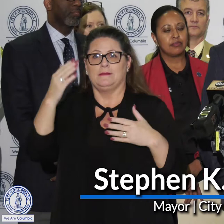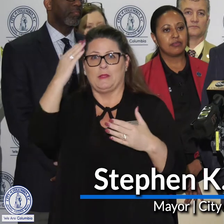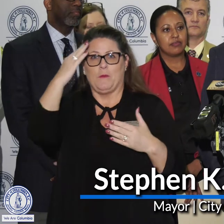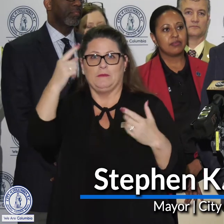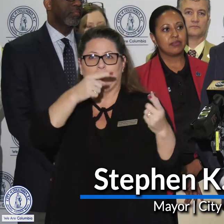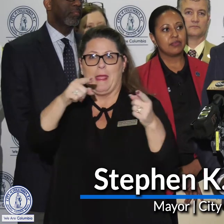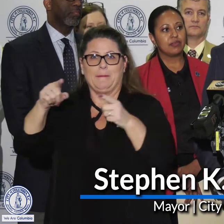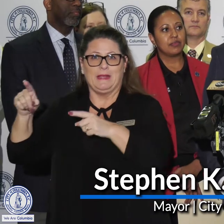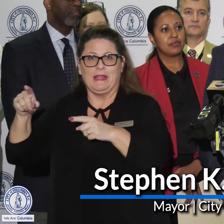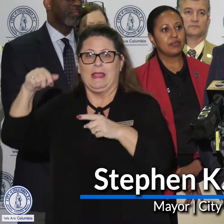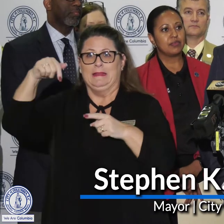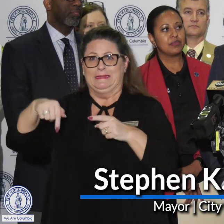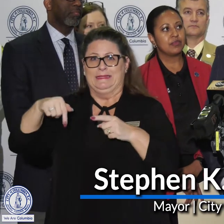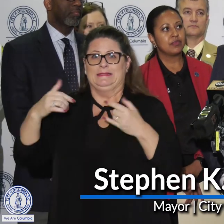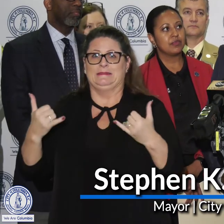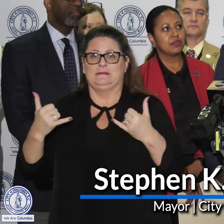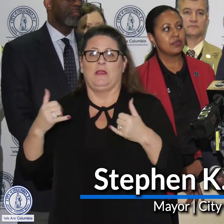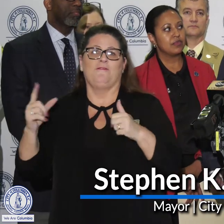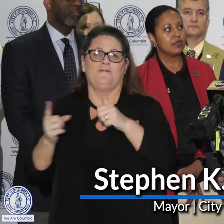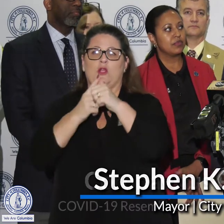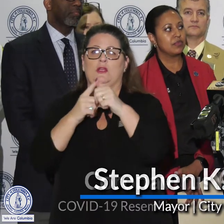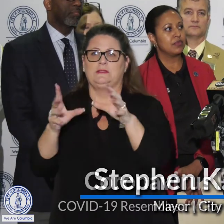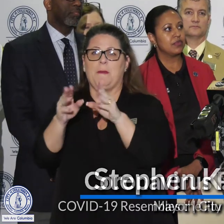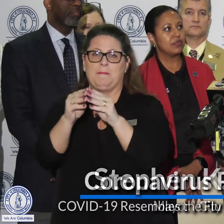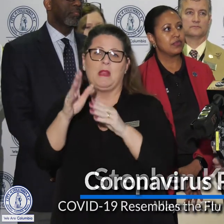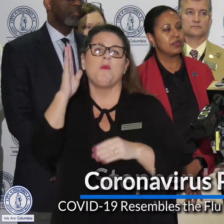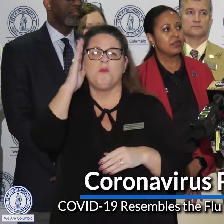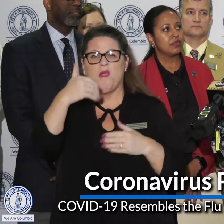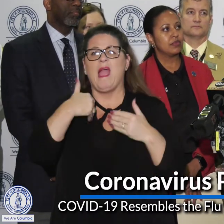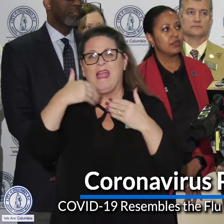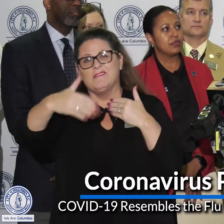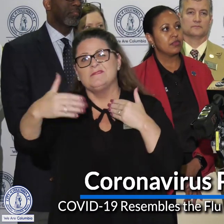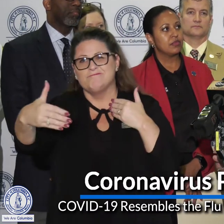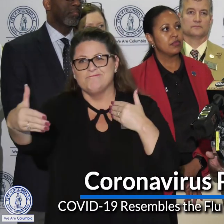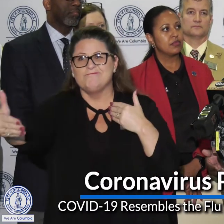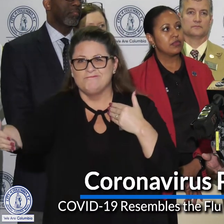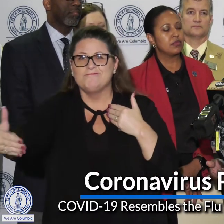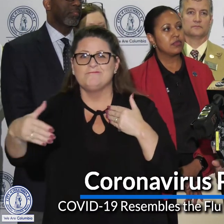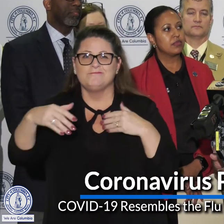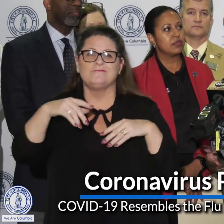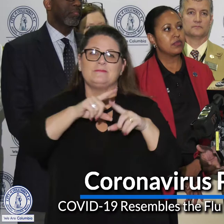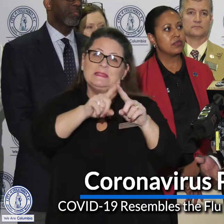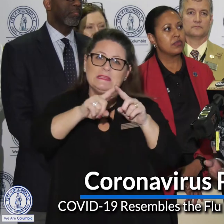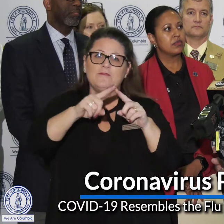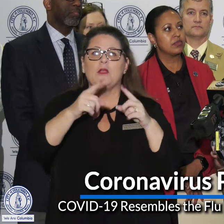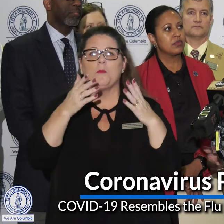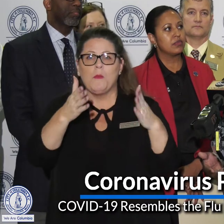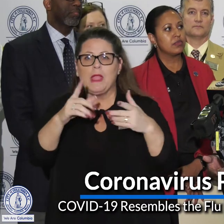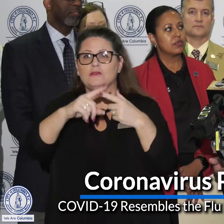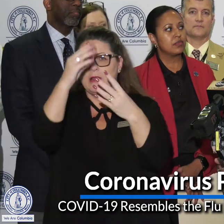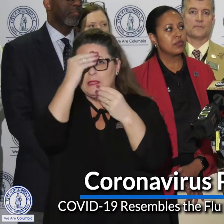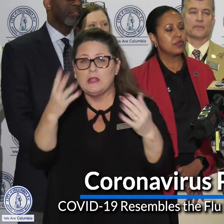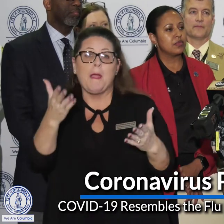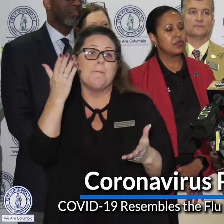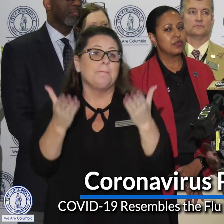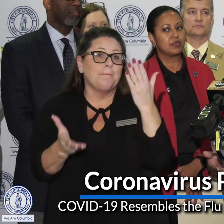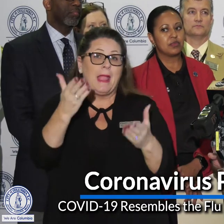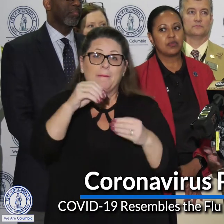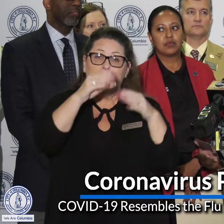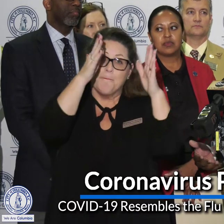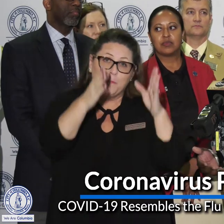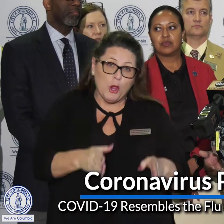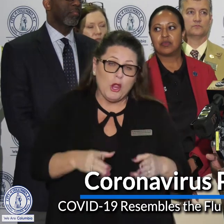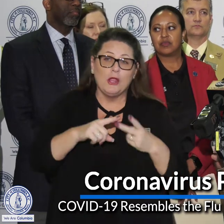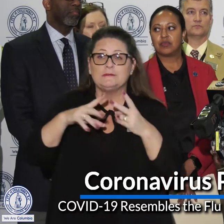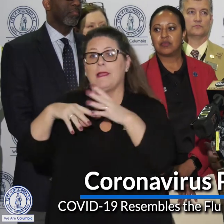our first meeting, but we expect there will be a number of other different ways to meet and communicate. Next meeting may be physical, it may be